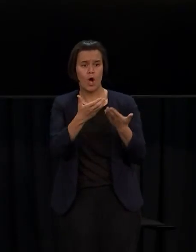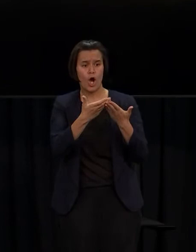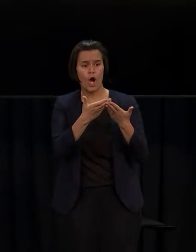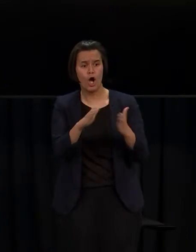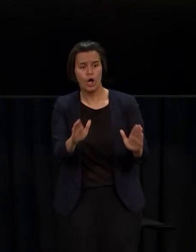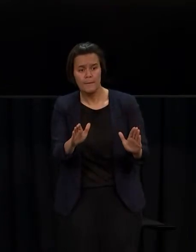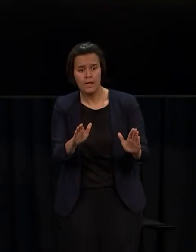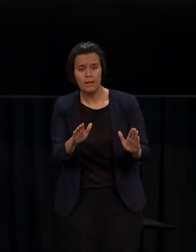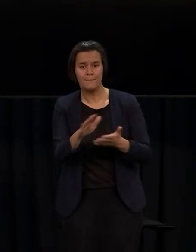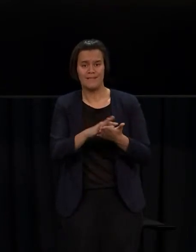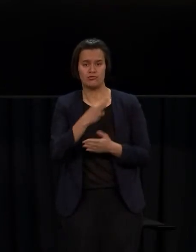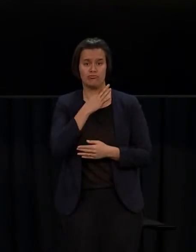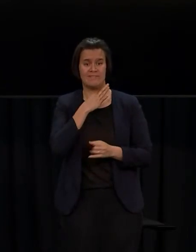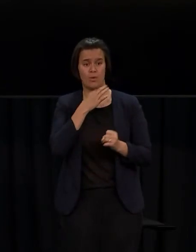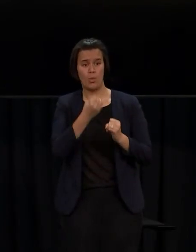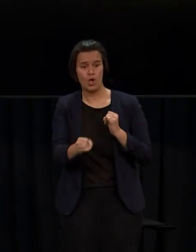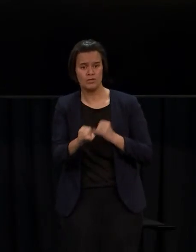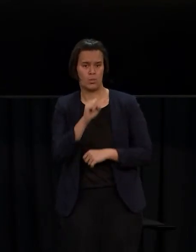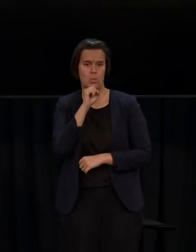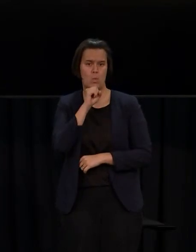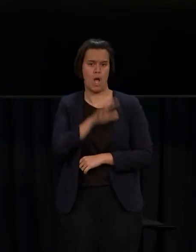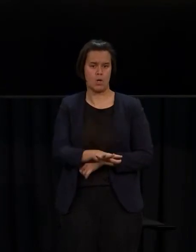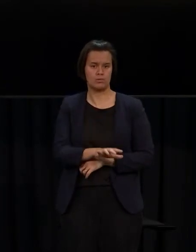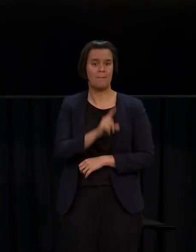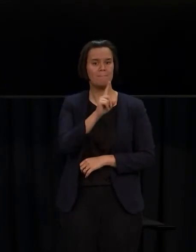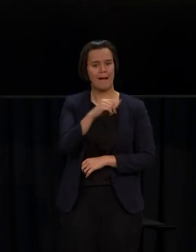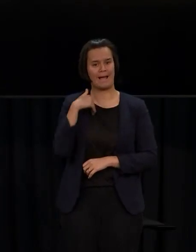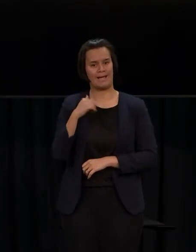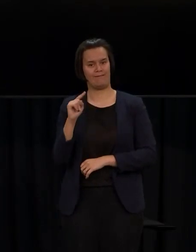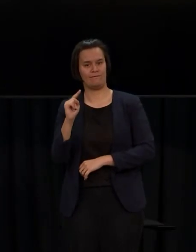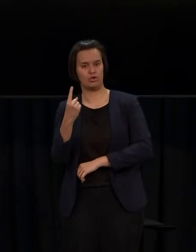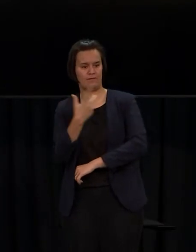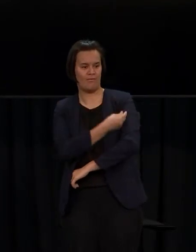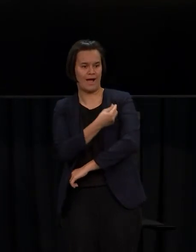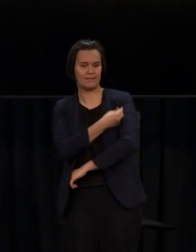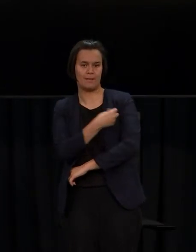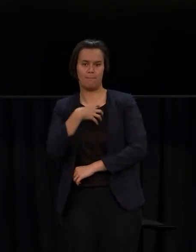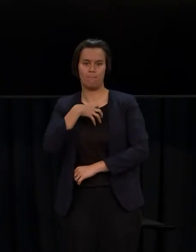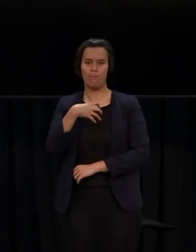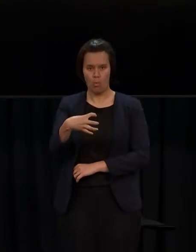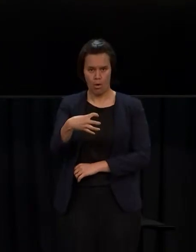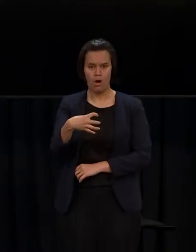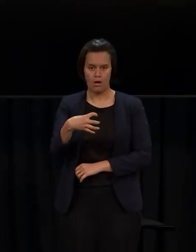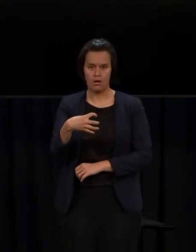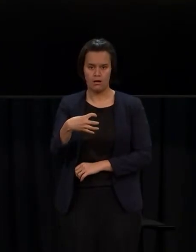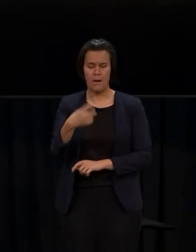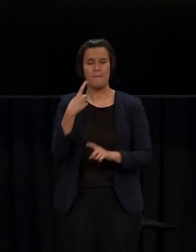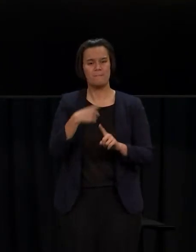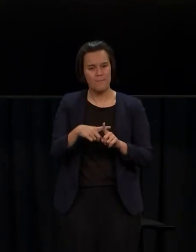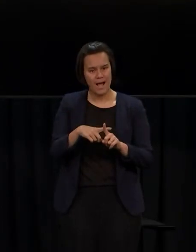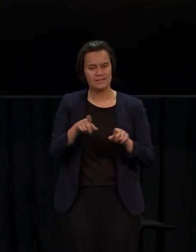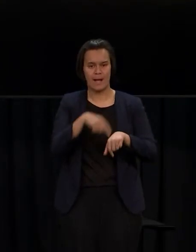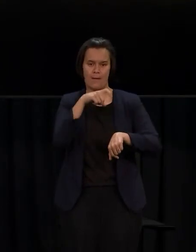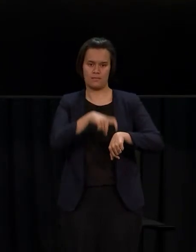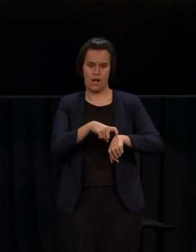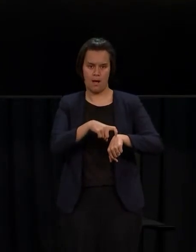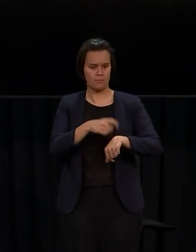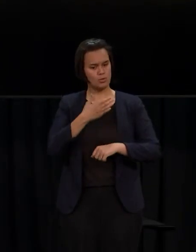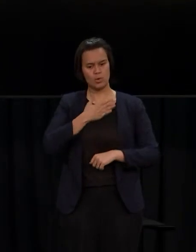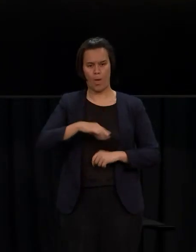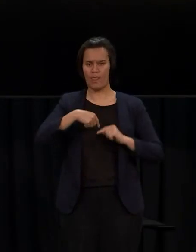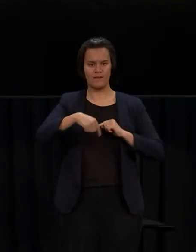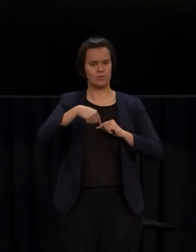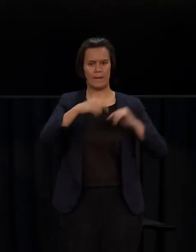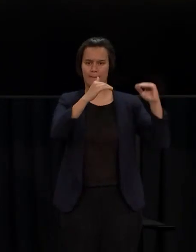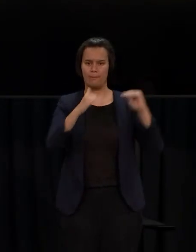increase in cases, but also that vaccination levels would have increased and it would have allowed schools to bed in, which was one of the other pieces of advice.